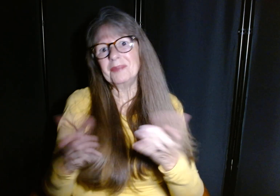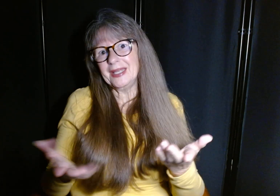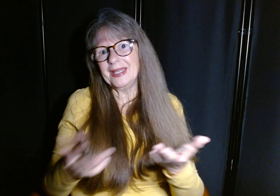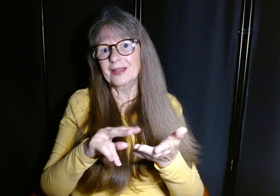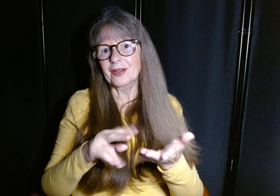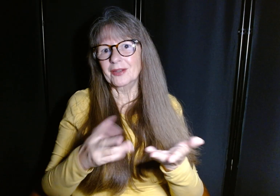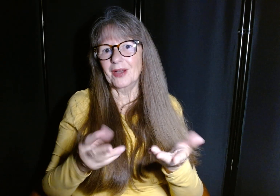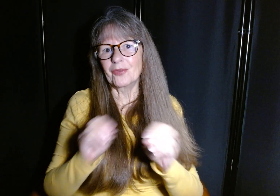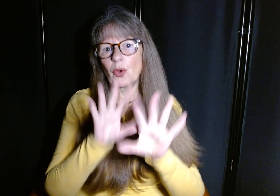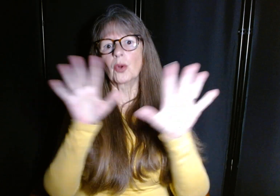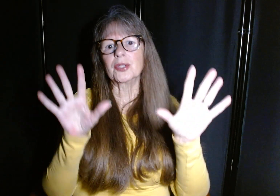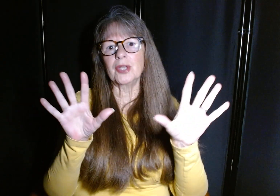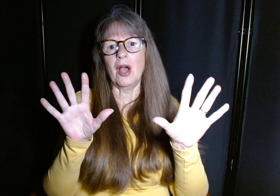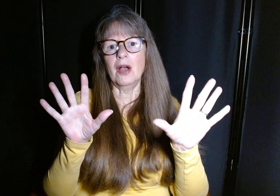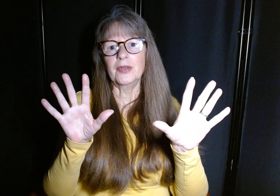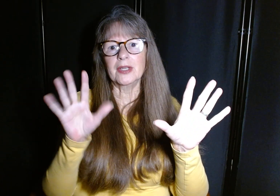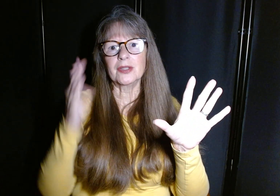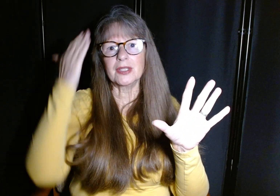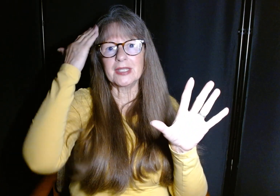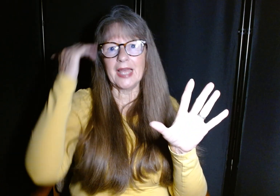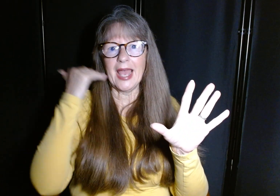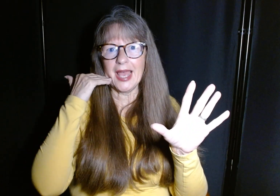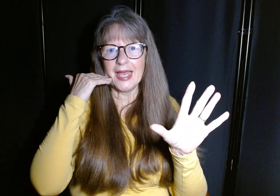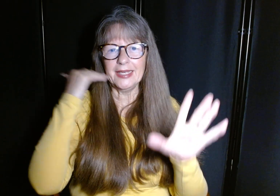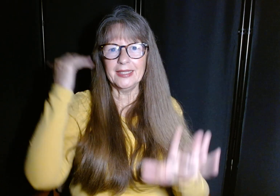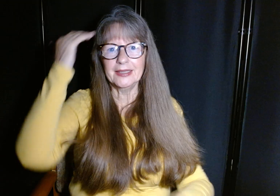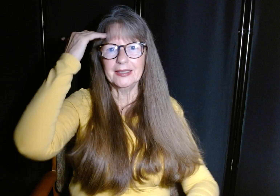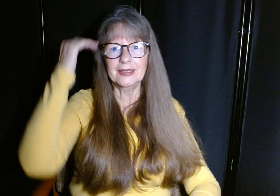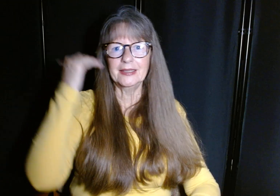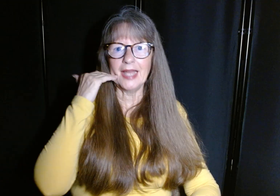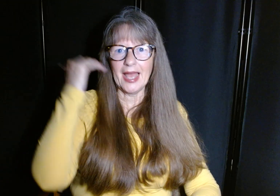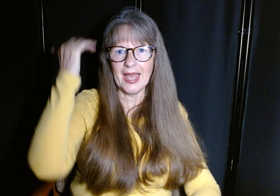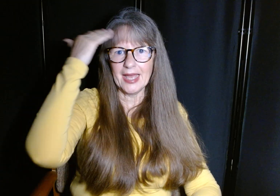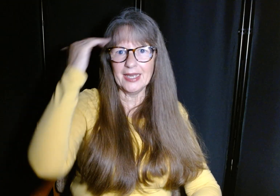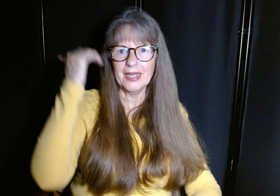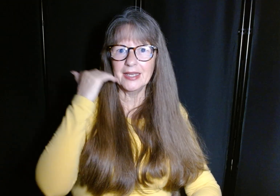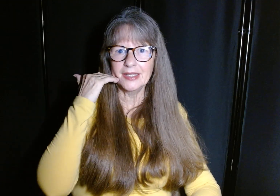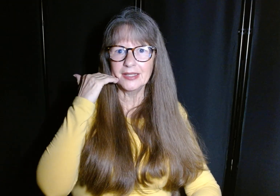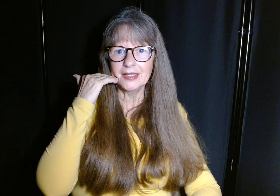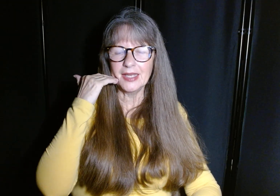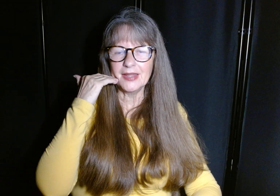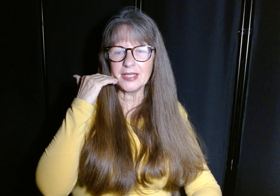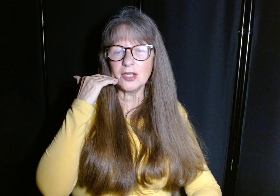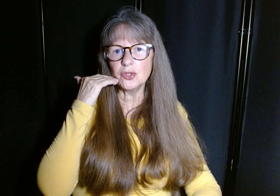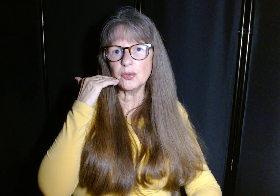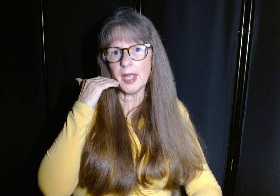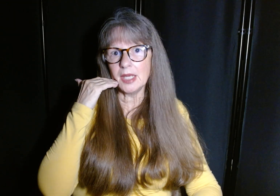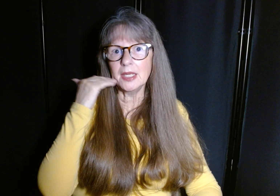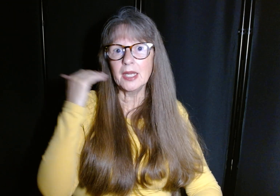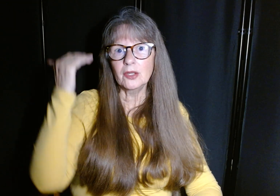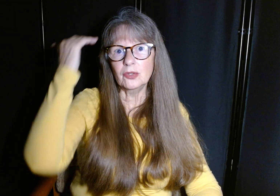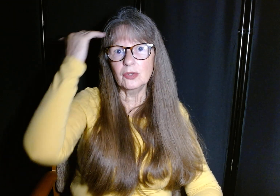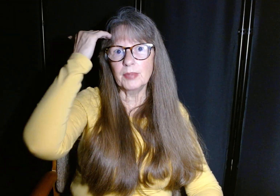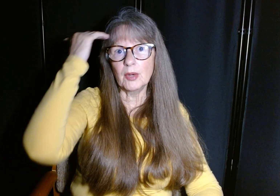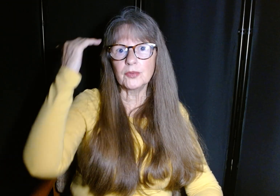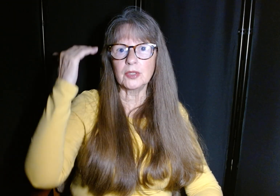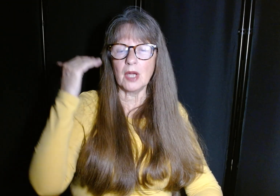be, of course, the obvious is the head, and that's how you do head. You do both the top